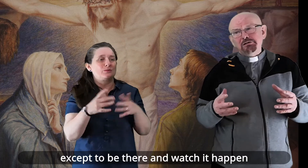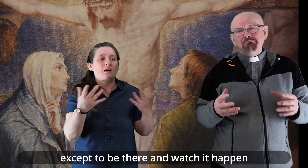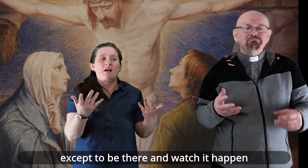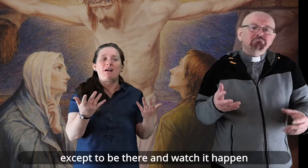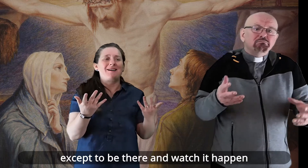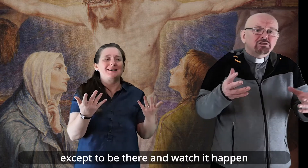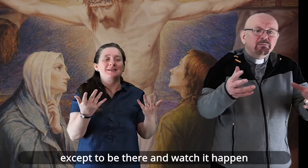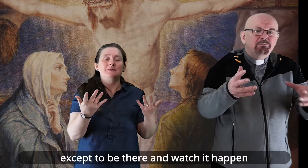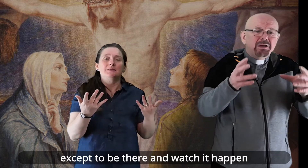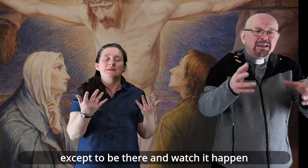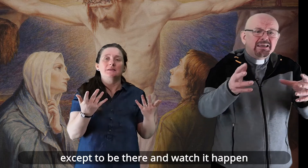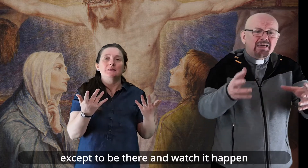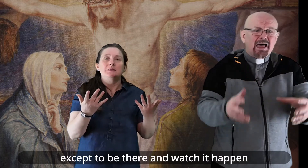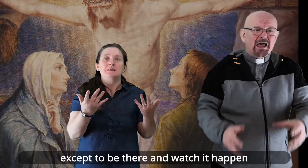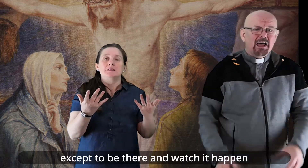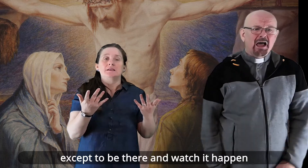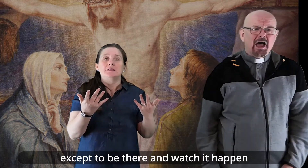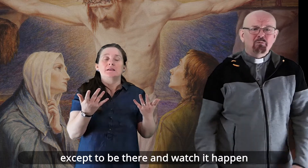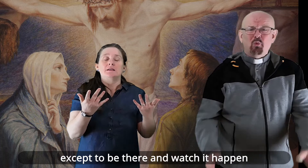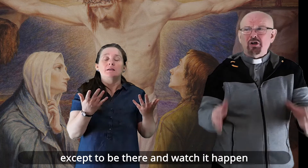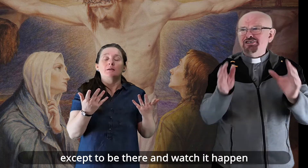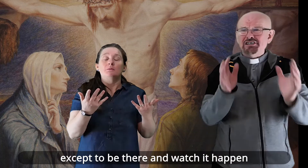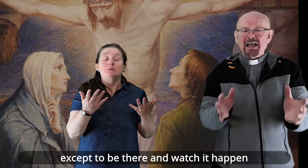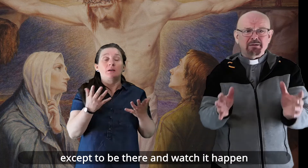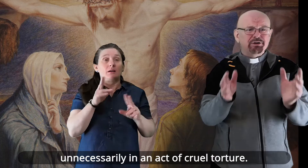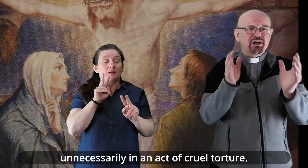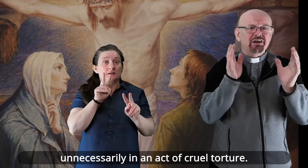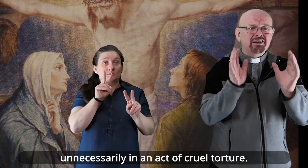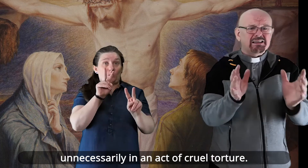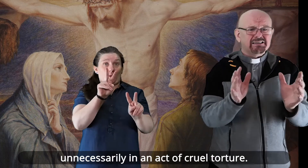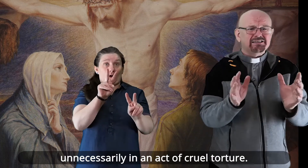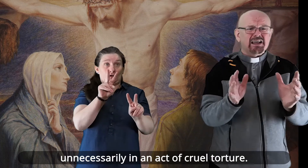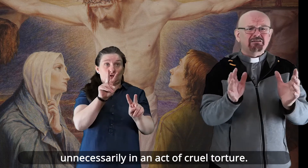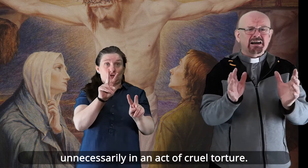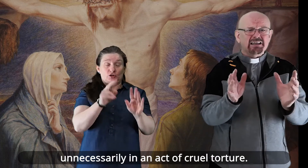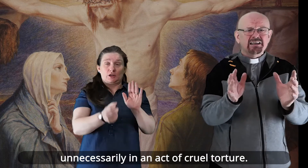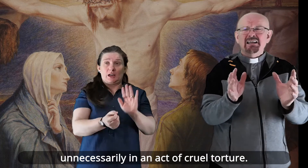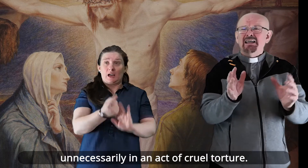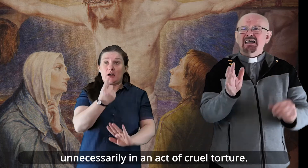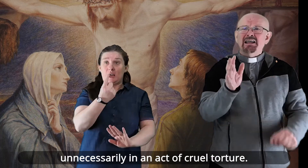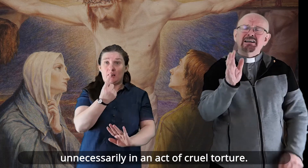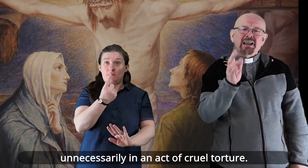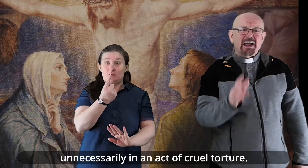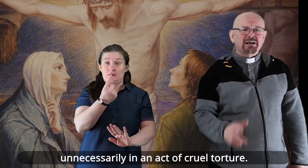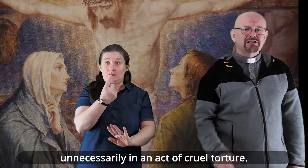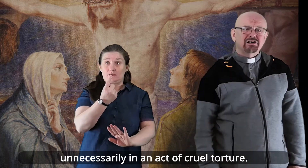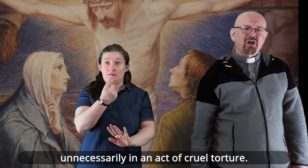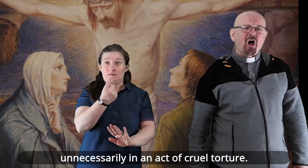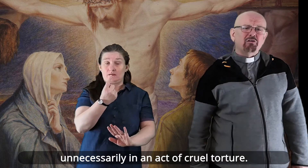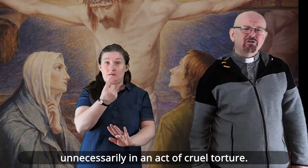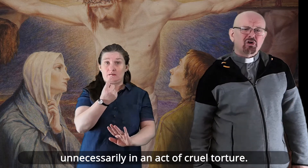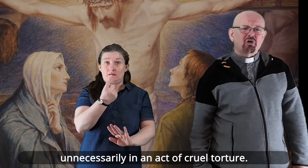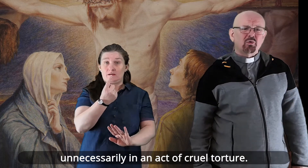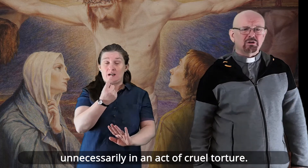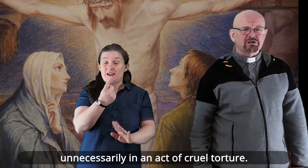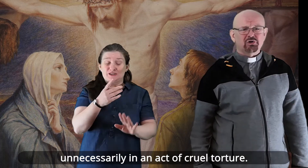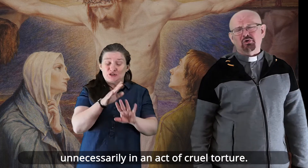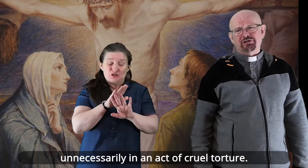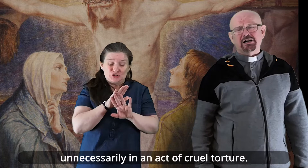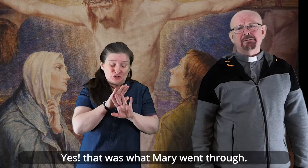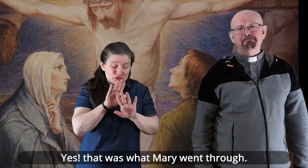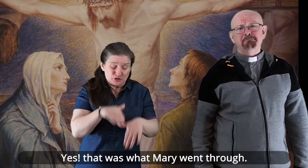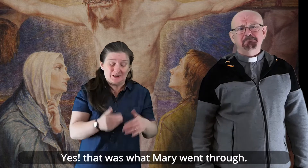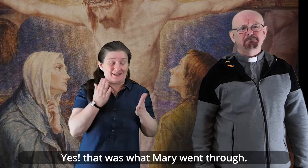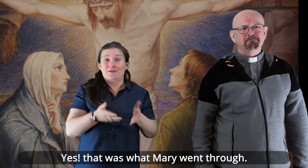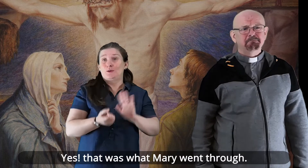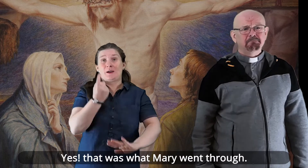Except to be there and watch it happen unnecessarily in an act of cruel